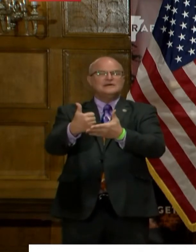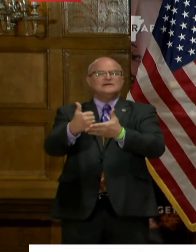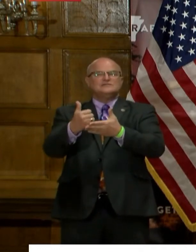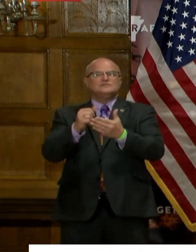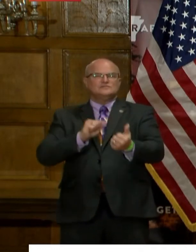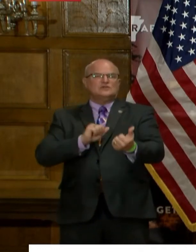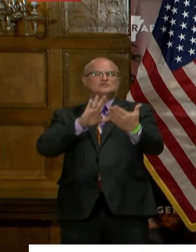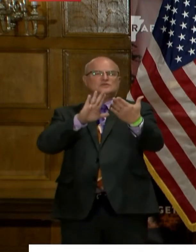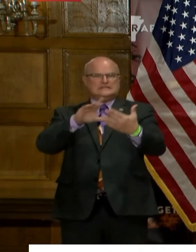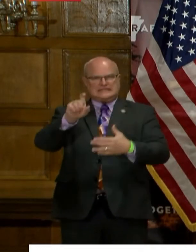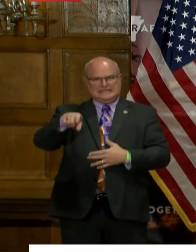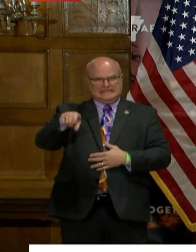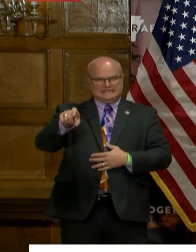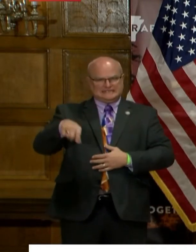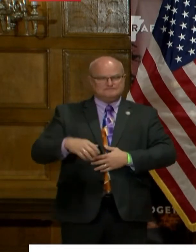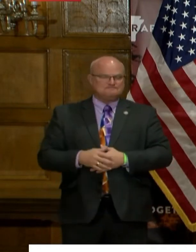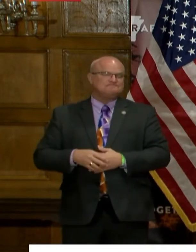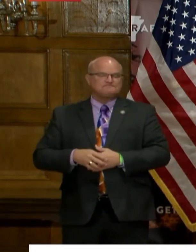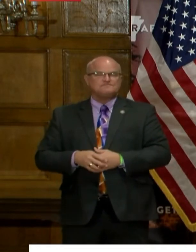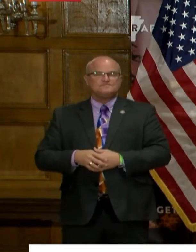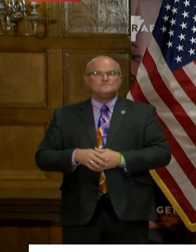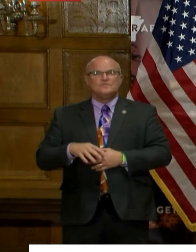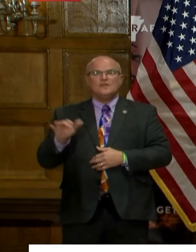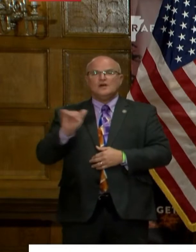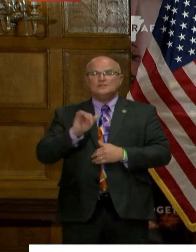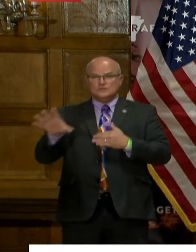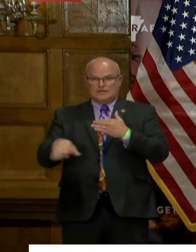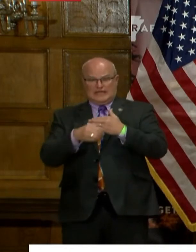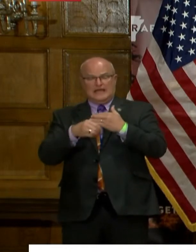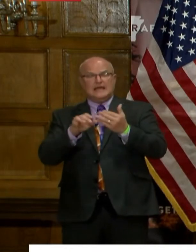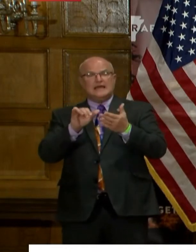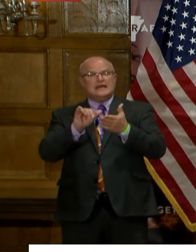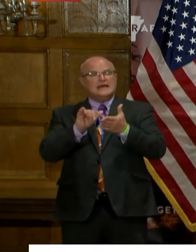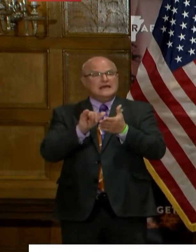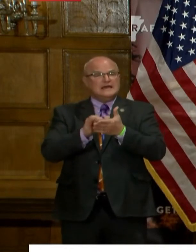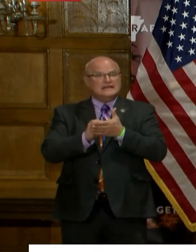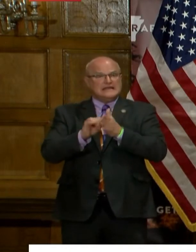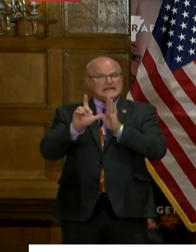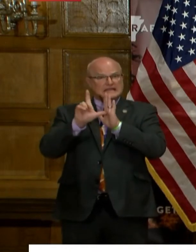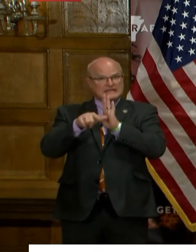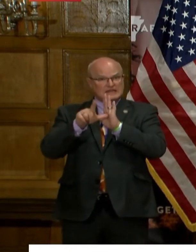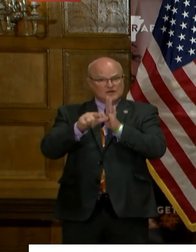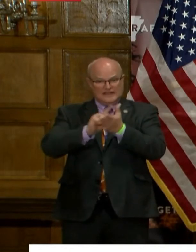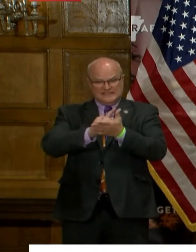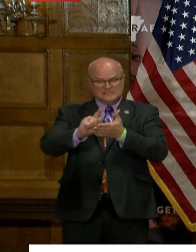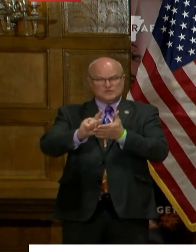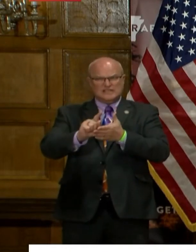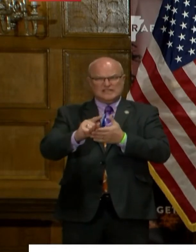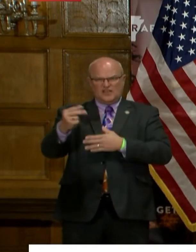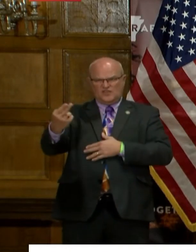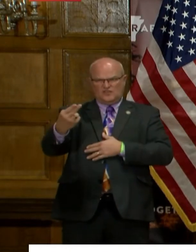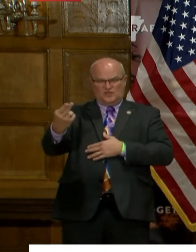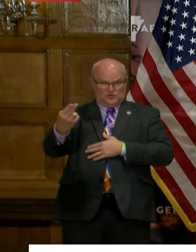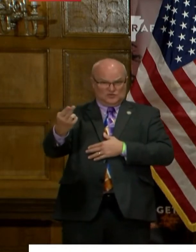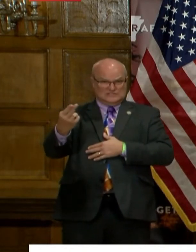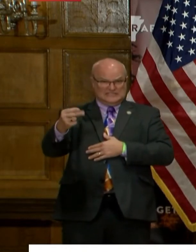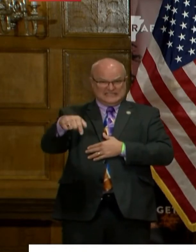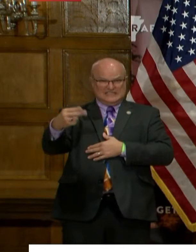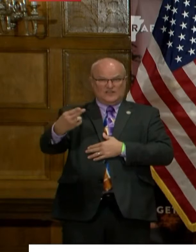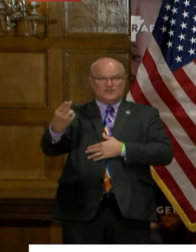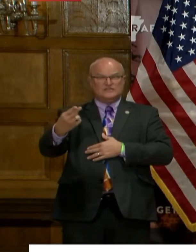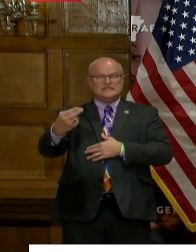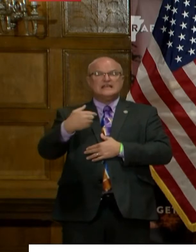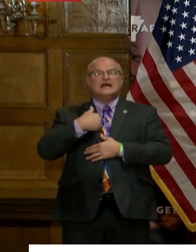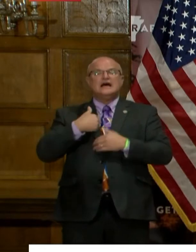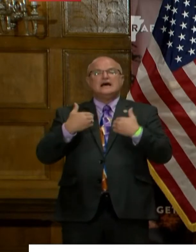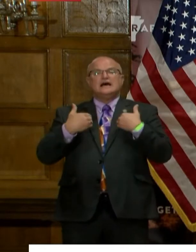those particular needs. I did also want to add that later this week, on Thursday specifically, I'll